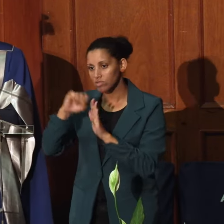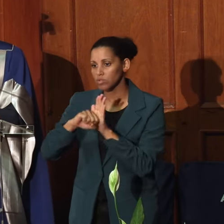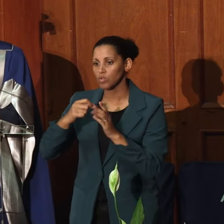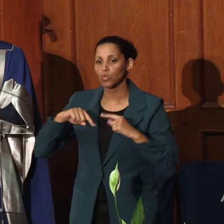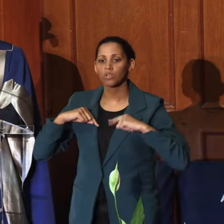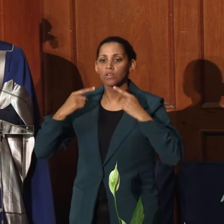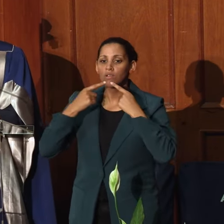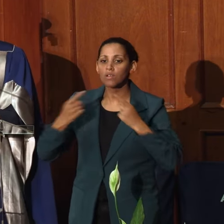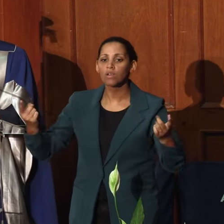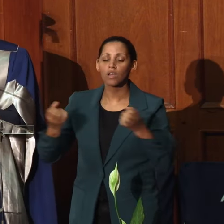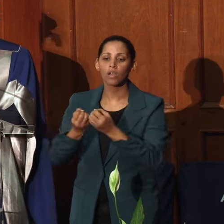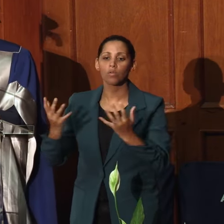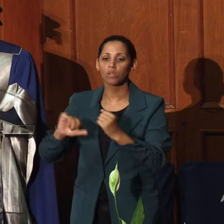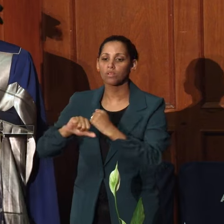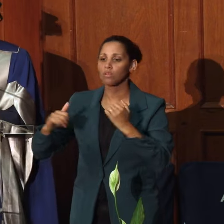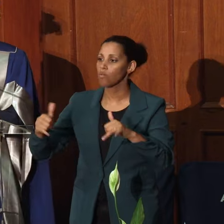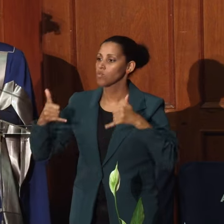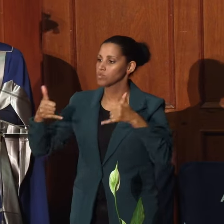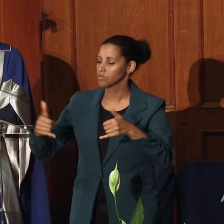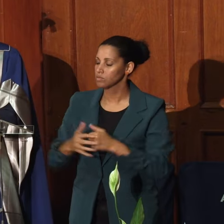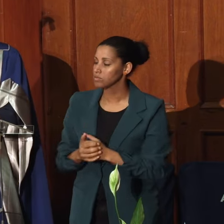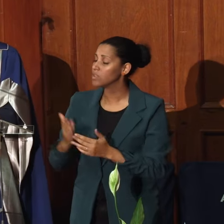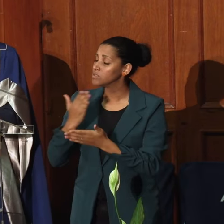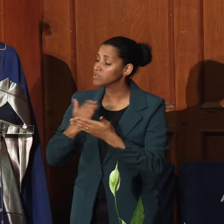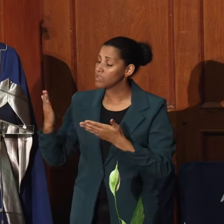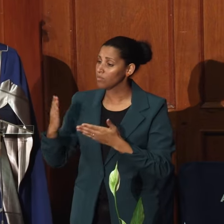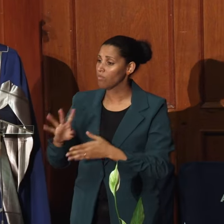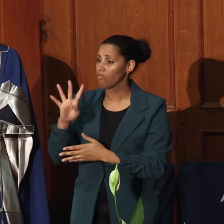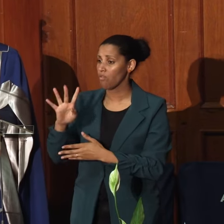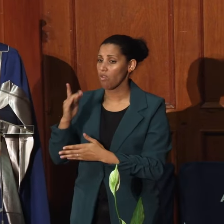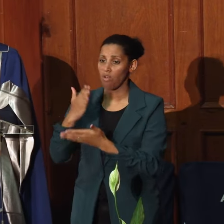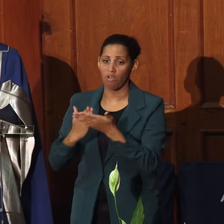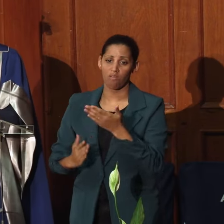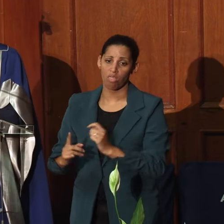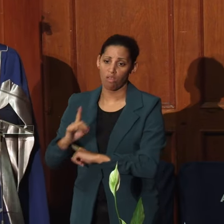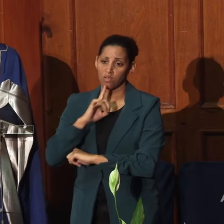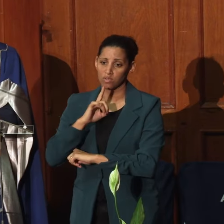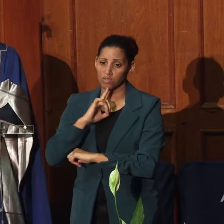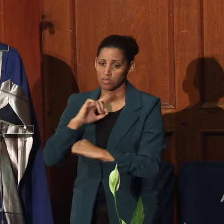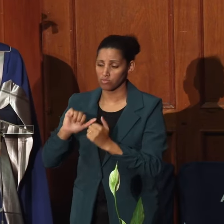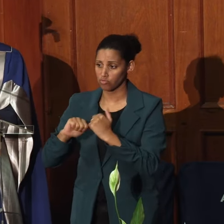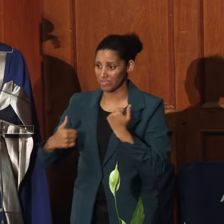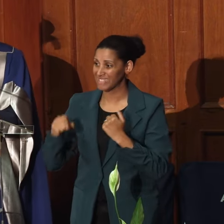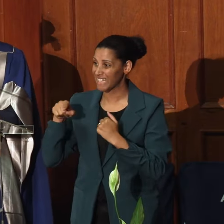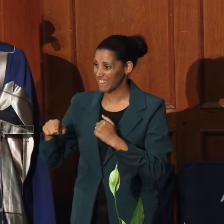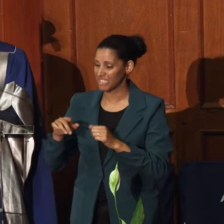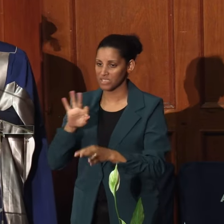of degrees that we are awarding, some 4,500 degrees during this